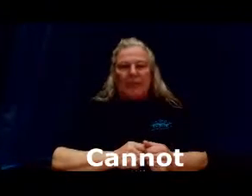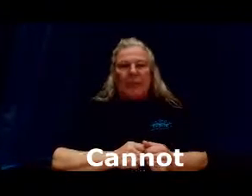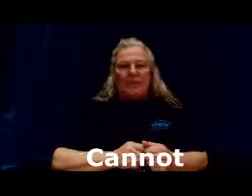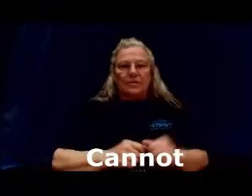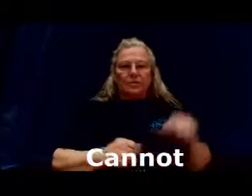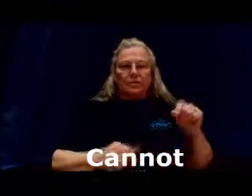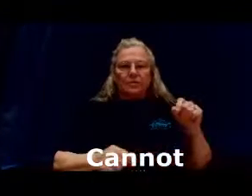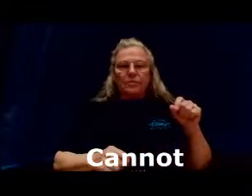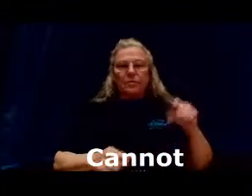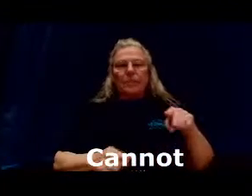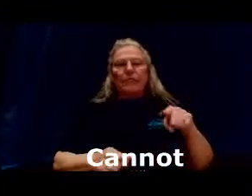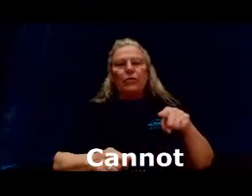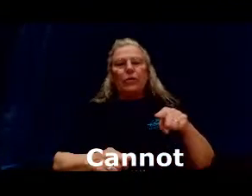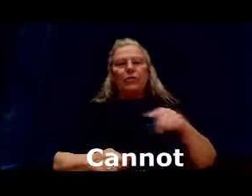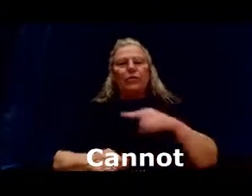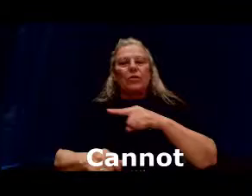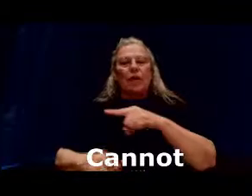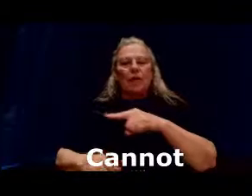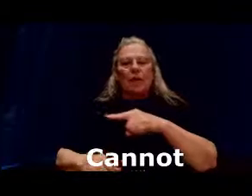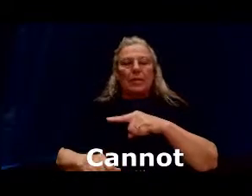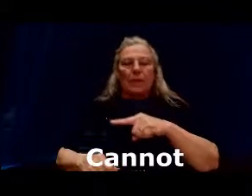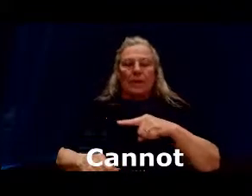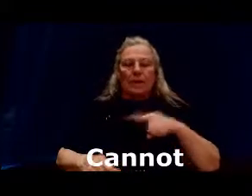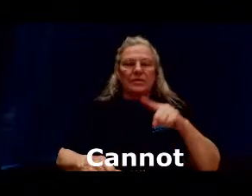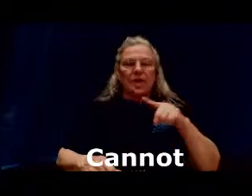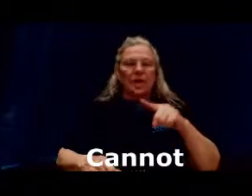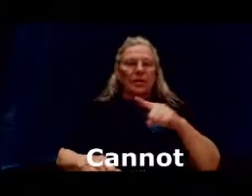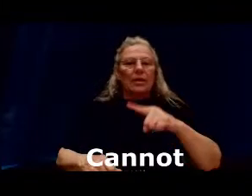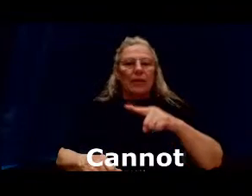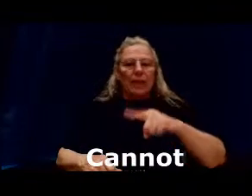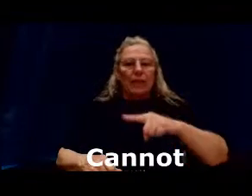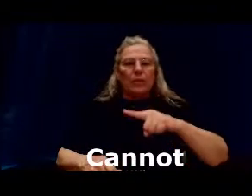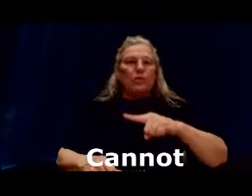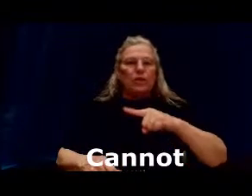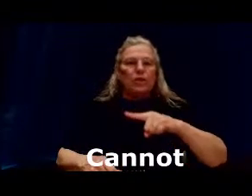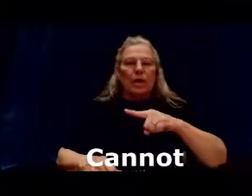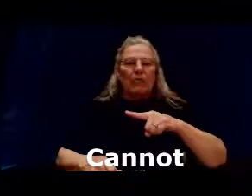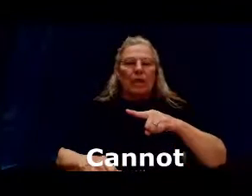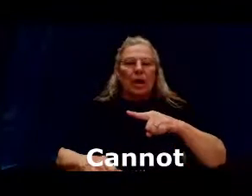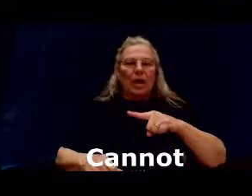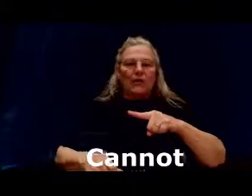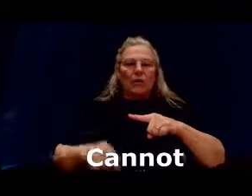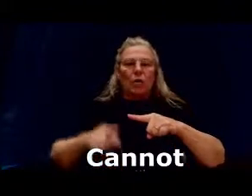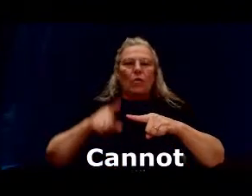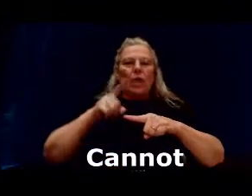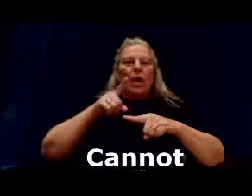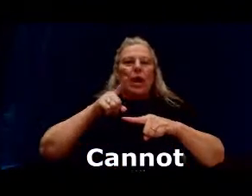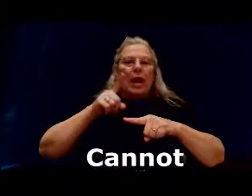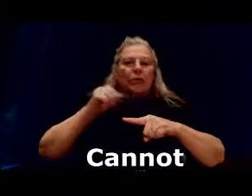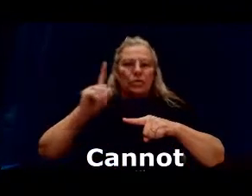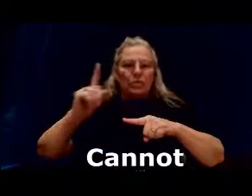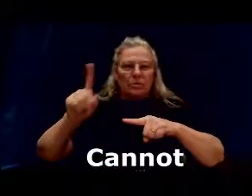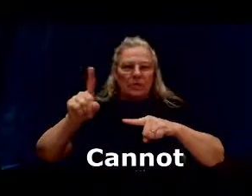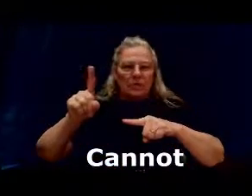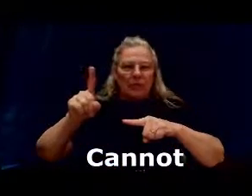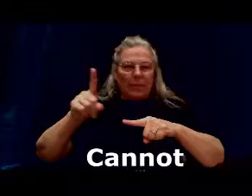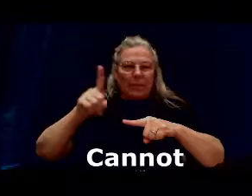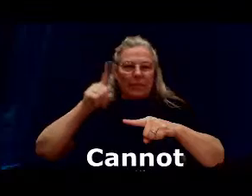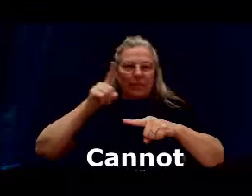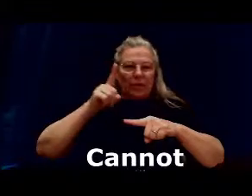Cannot. If you think of your non-dominant hand as like a little baby reaching out for a hot stove, and your dominant finger